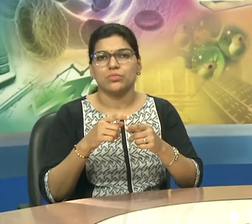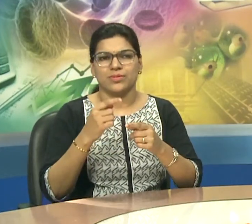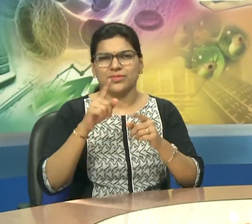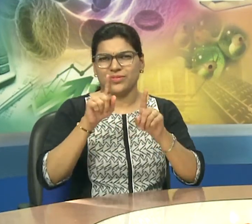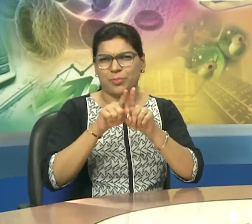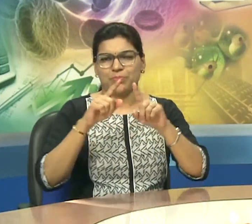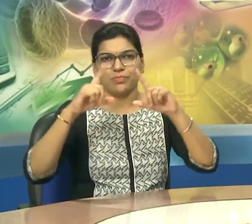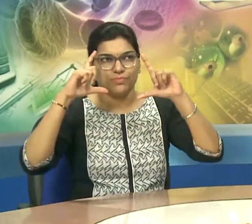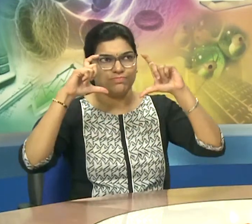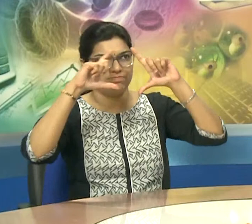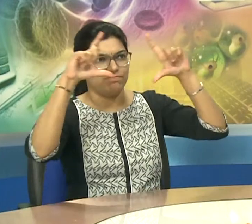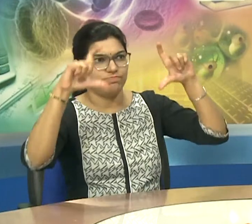Admonition,